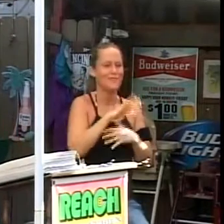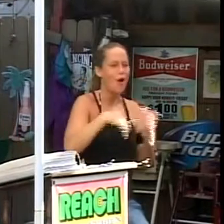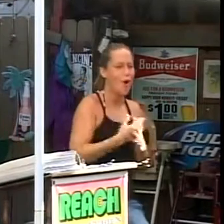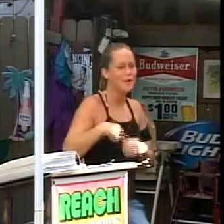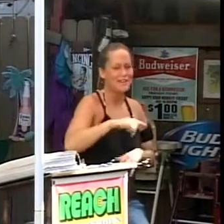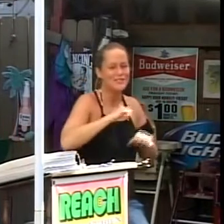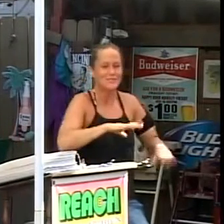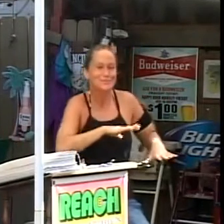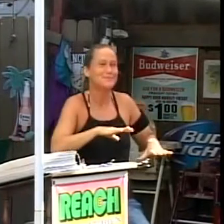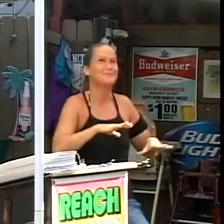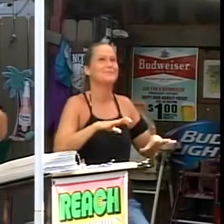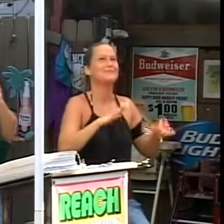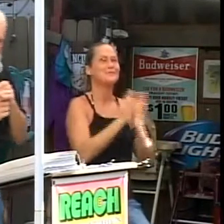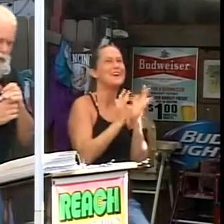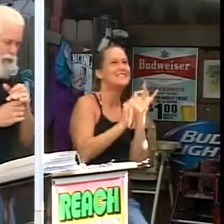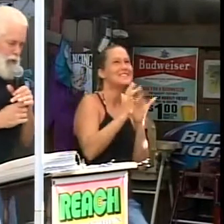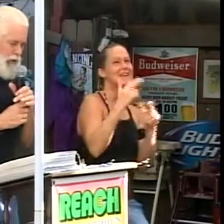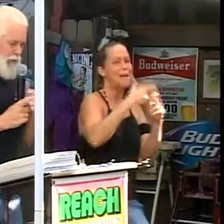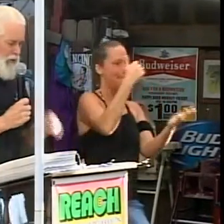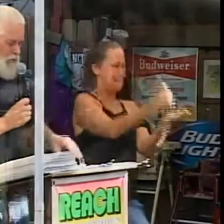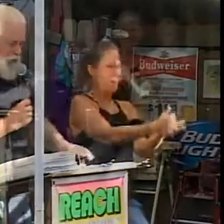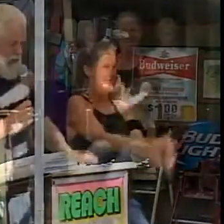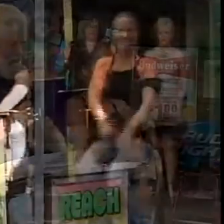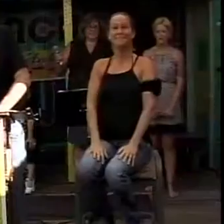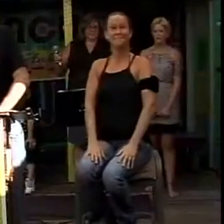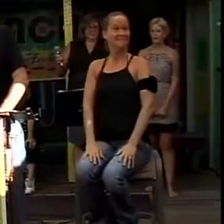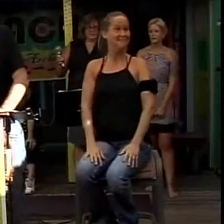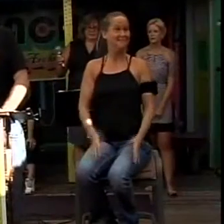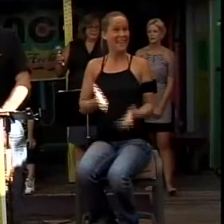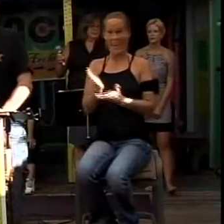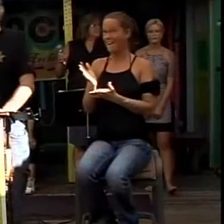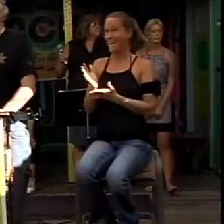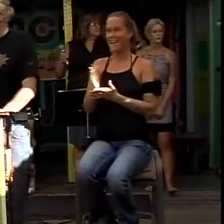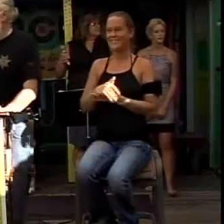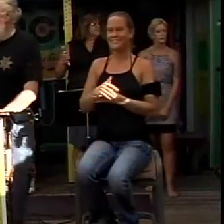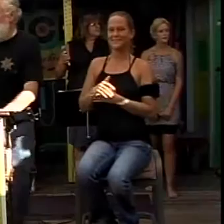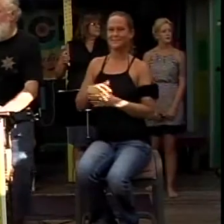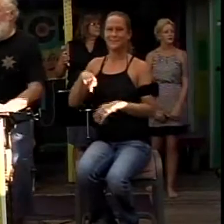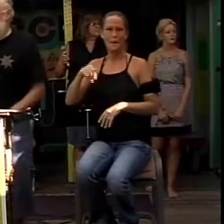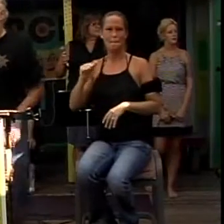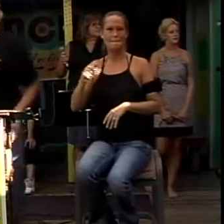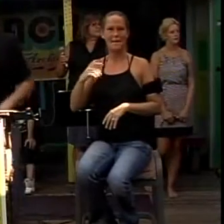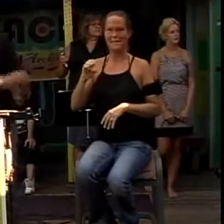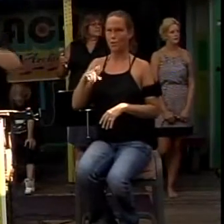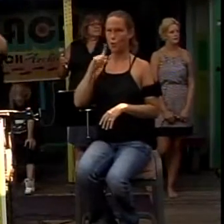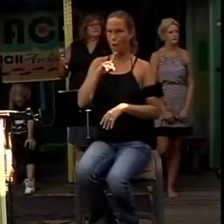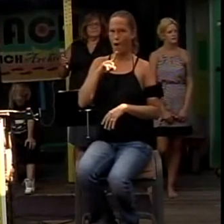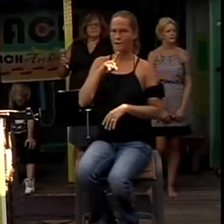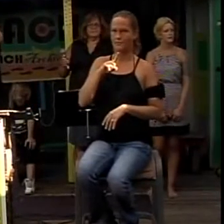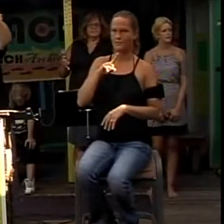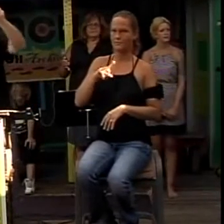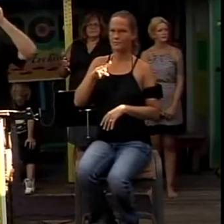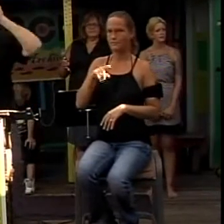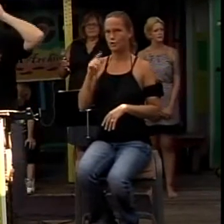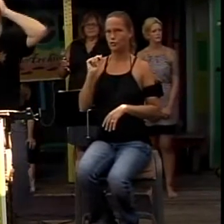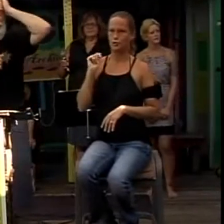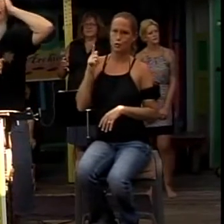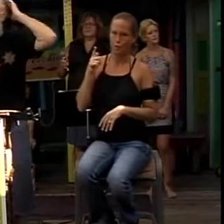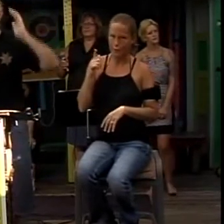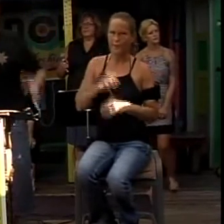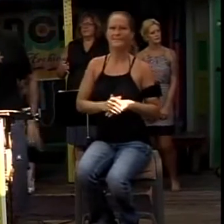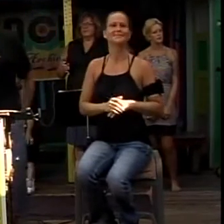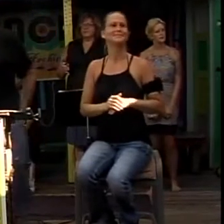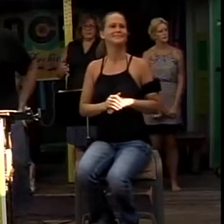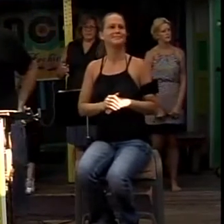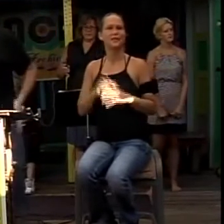Amen. All right. Page 121. The rest of the songs are on the front of your bulletin, and the songbooks are at the offering tables.